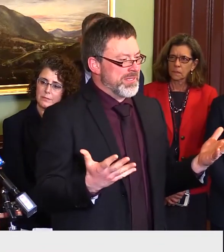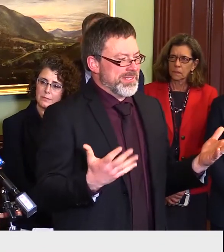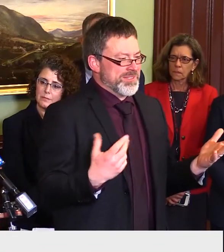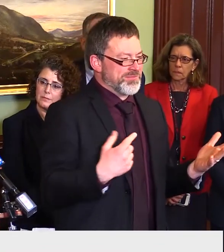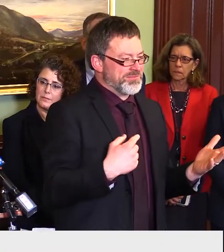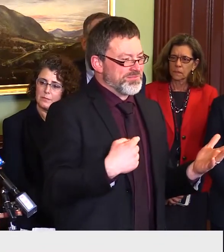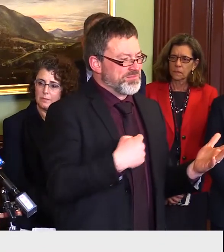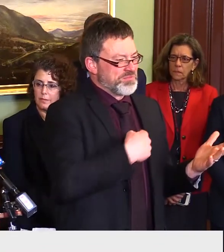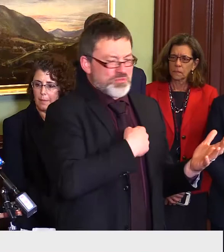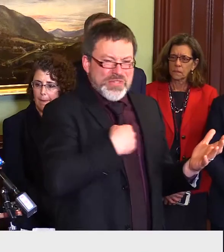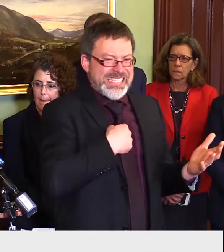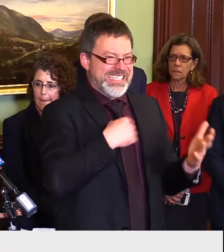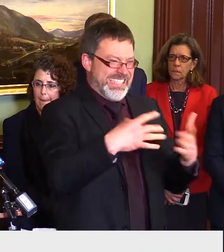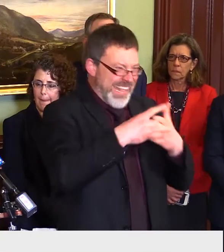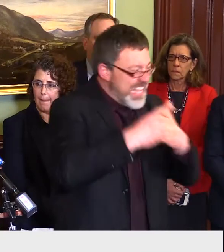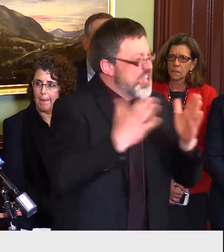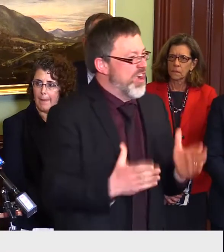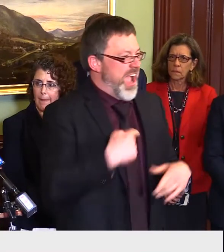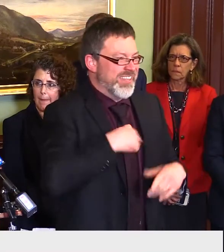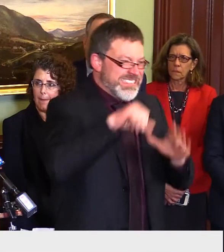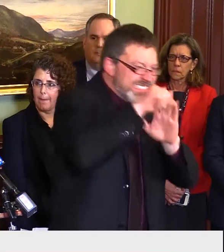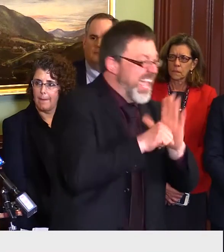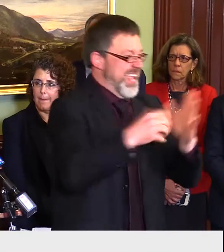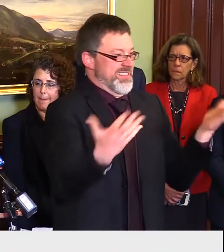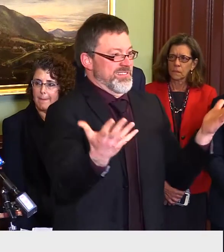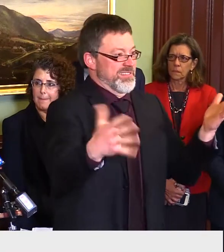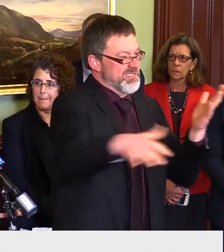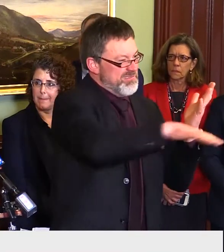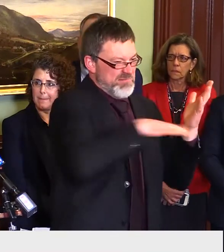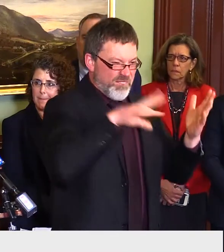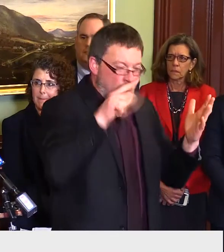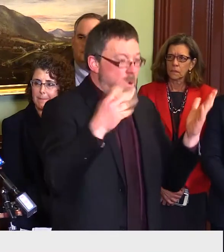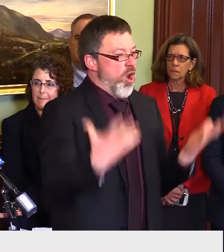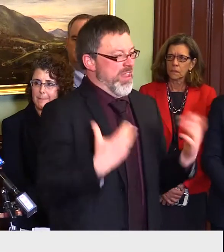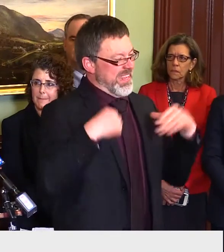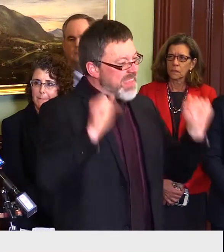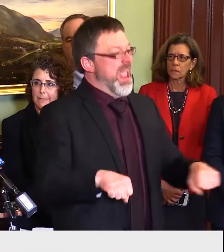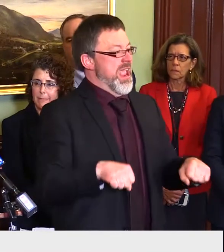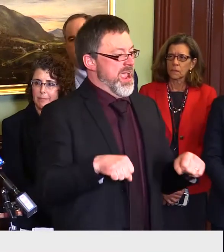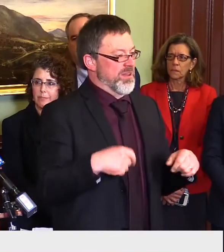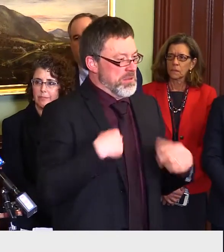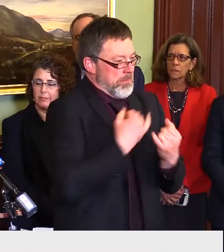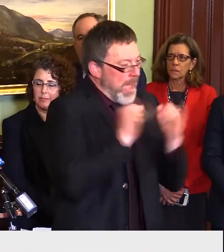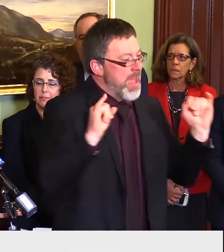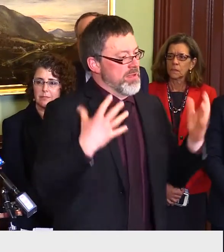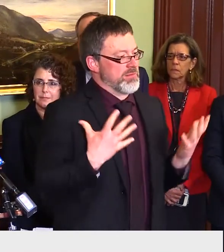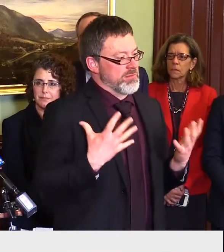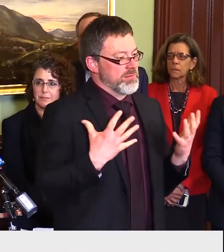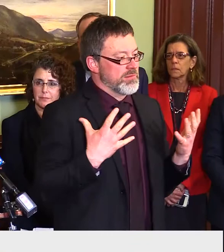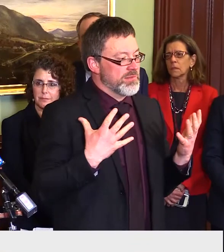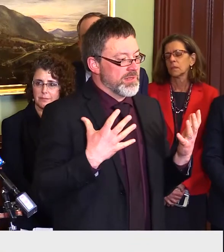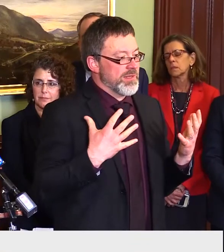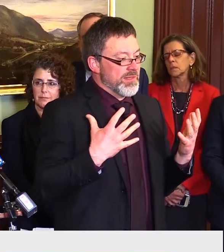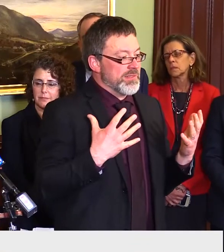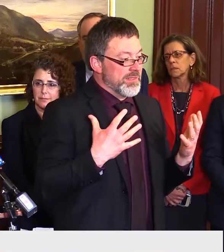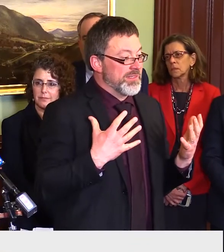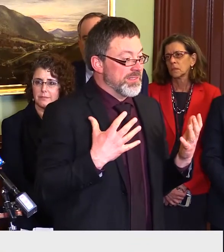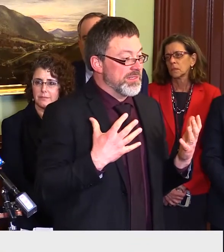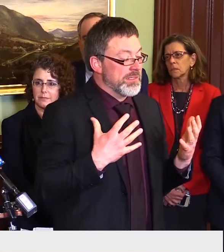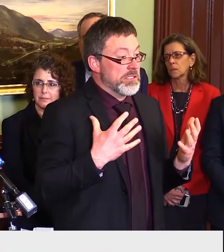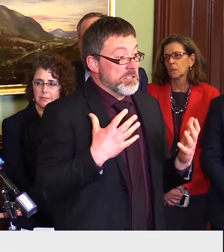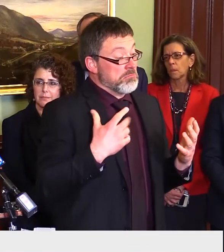Here's the bottom line. It's not in our DNA to turn our backs on the most vulnerable. We're going to face